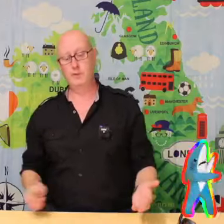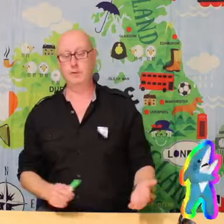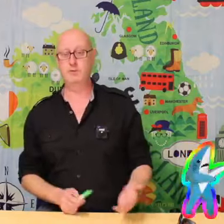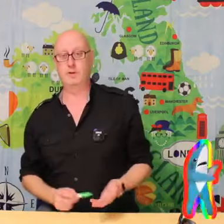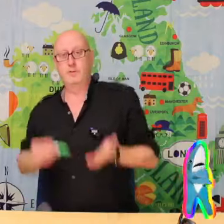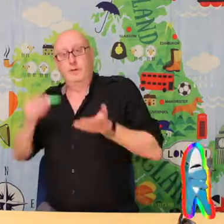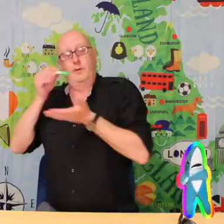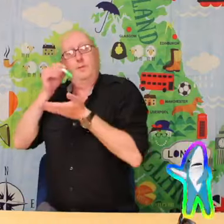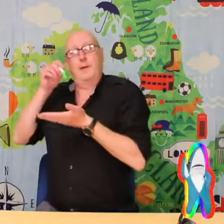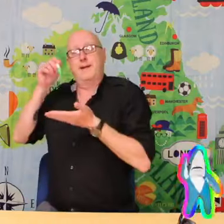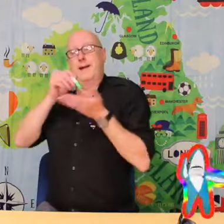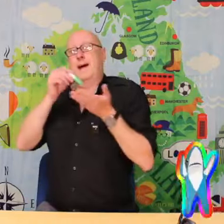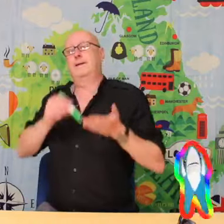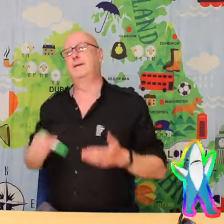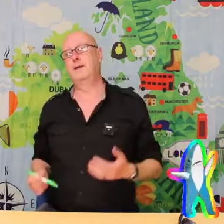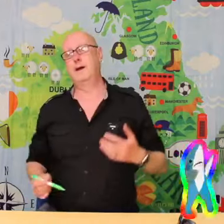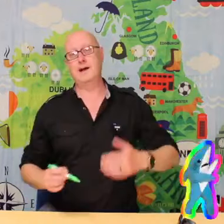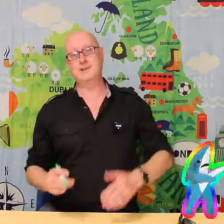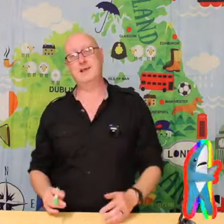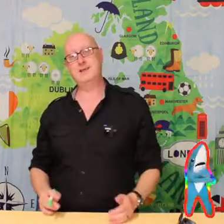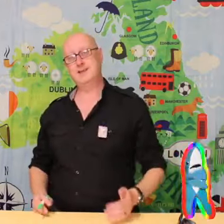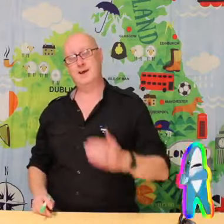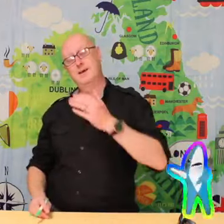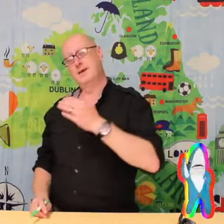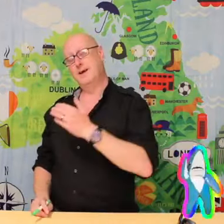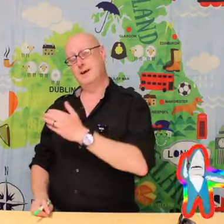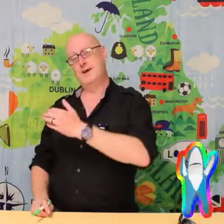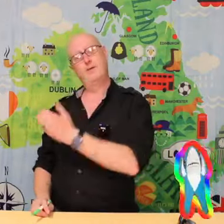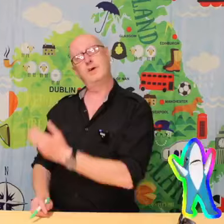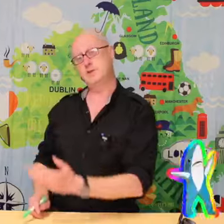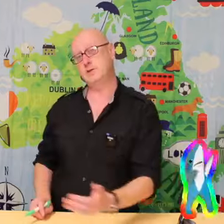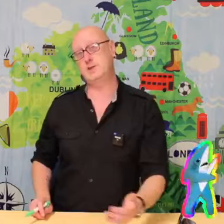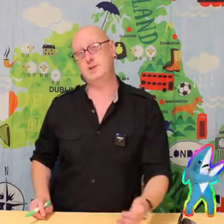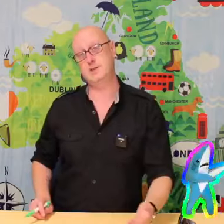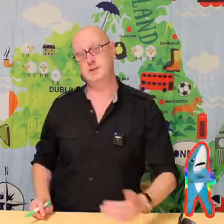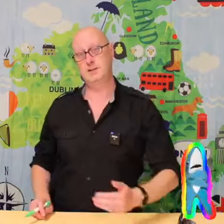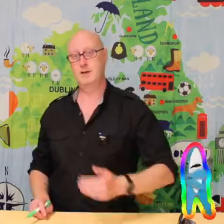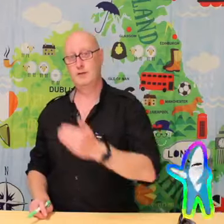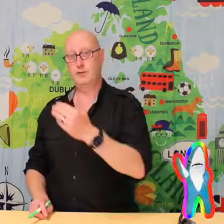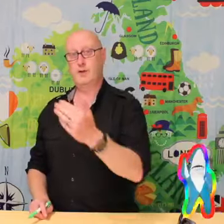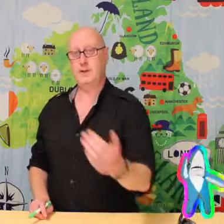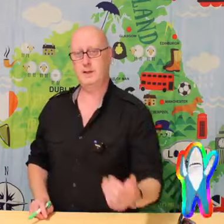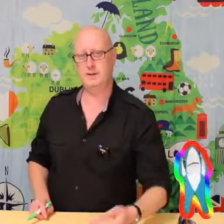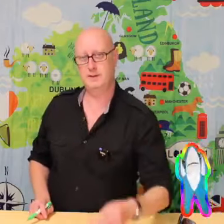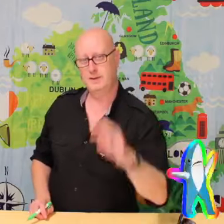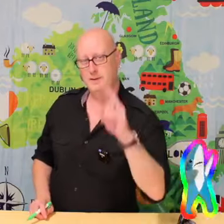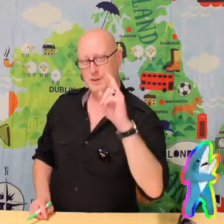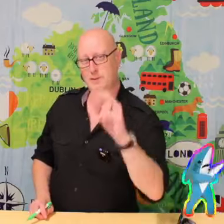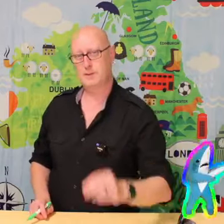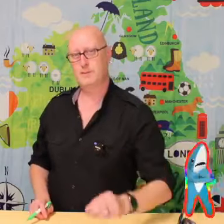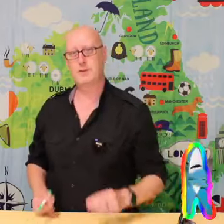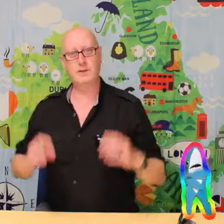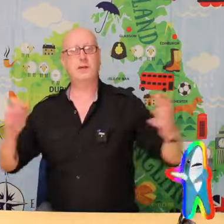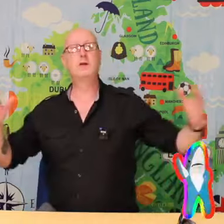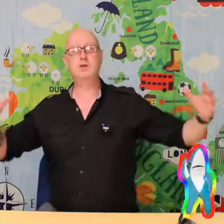comes round with a little pen and that, and I says, you know, four sausages. four bacon, two black pudding. You know what I mean? Yeah. So you